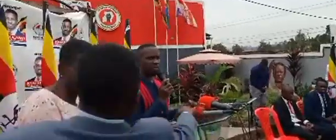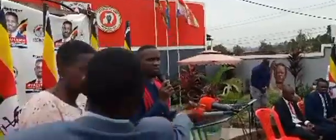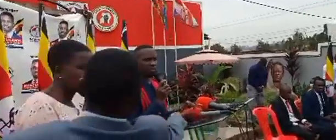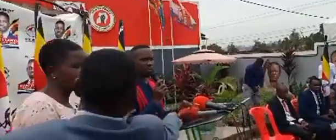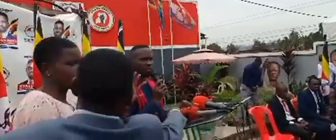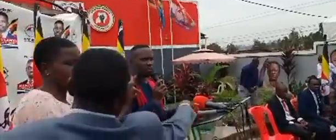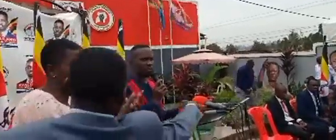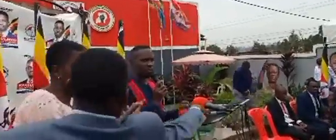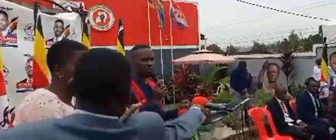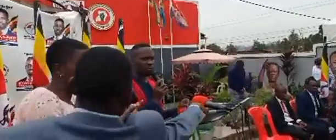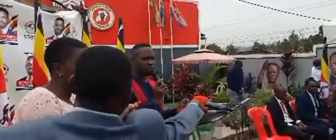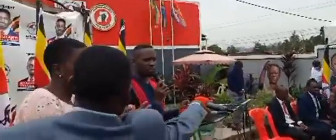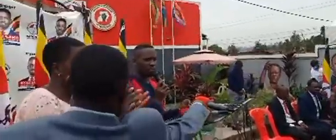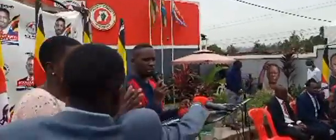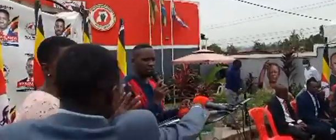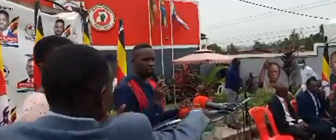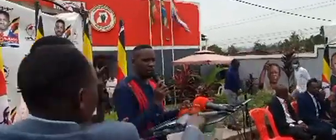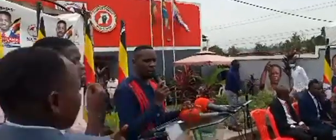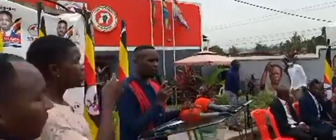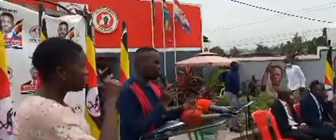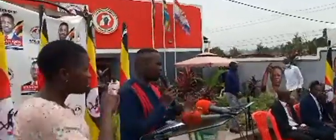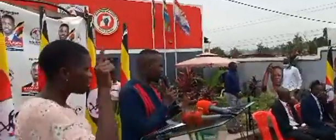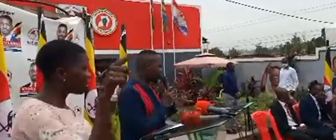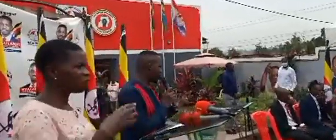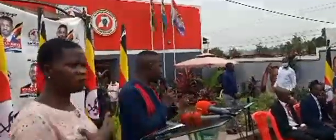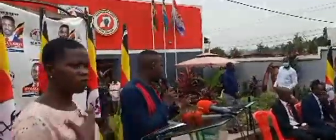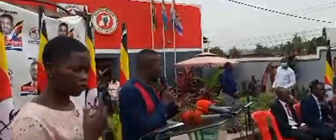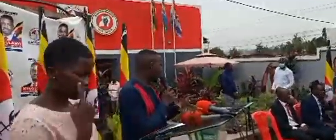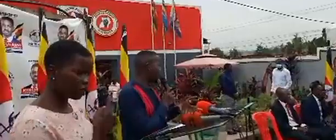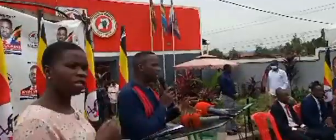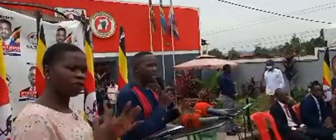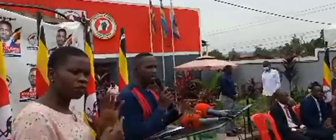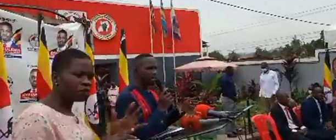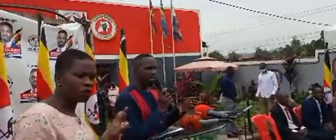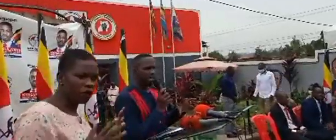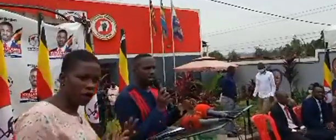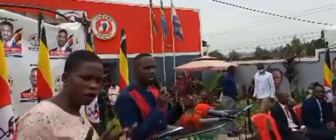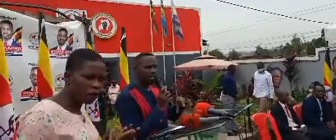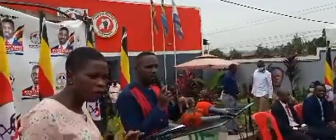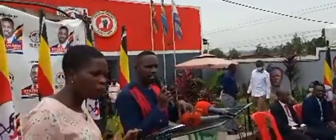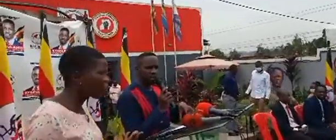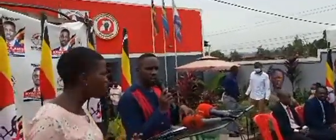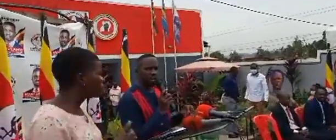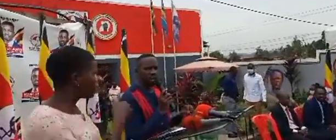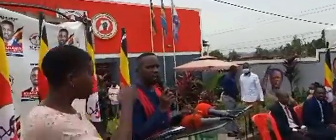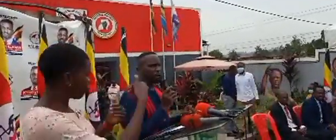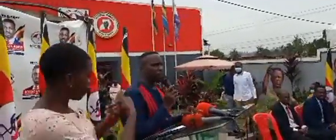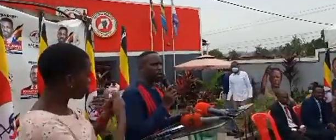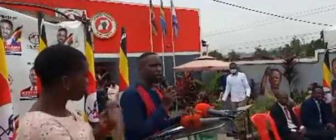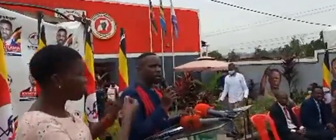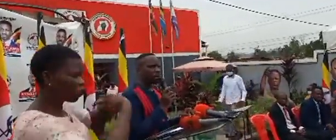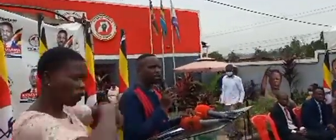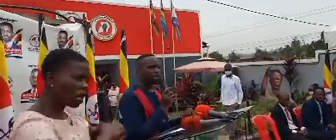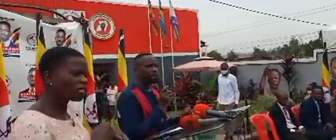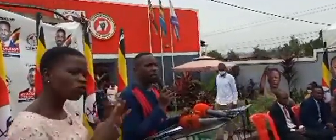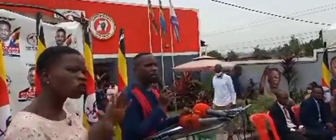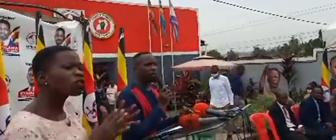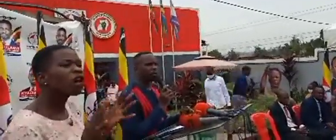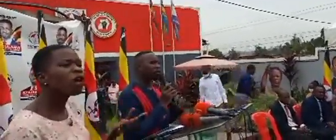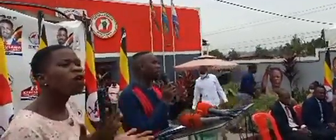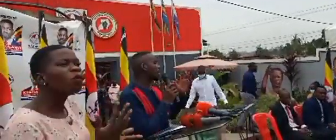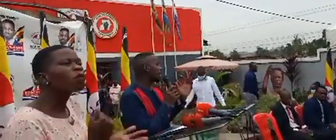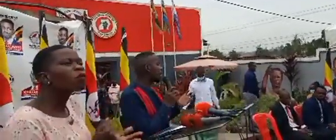ekitalya juzi bwe twali tugenzeeyo twamusangayo agenda tuwulira ku mbeera eri ekitalya kubanga abasibe